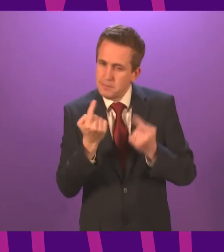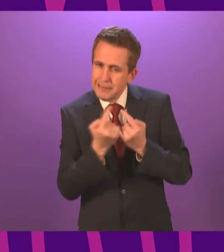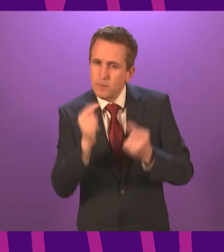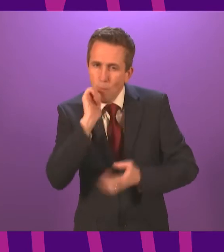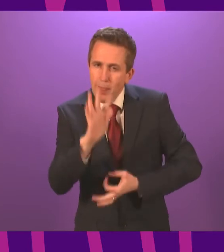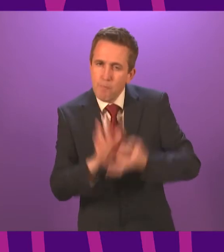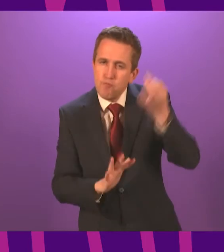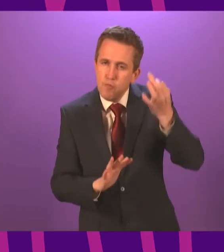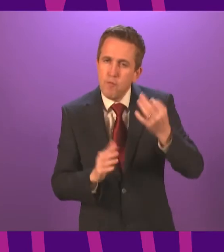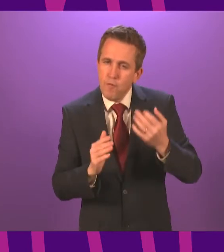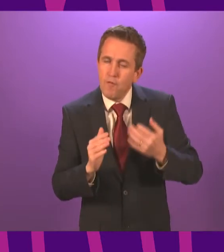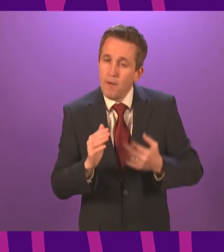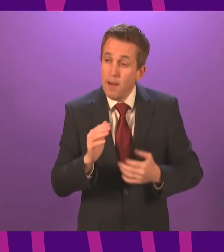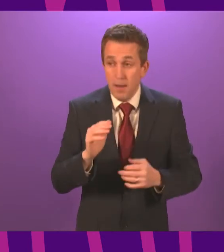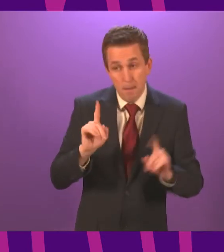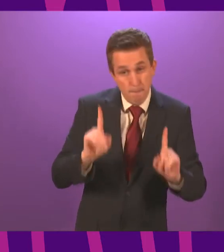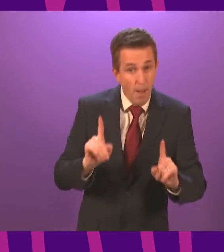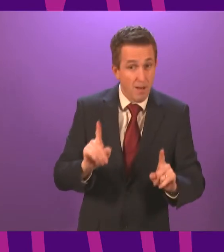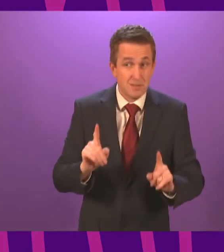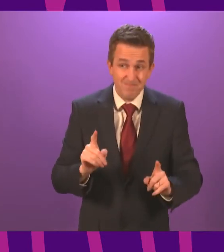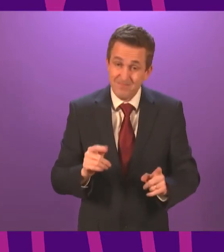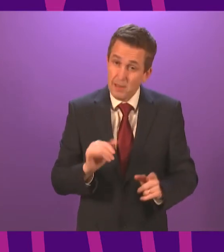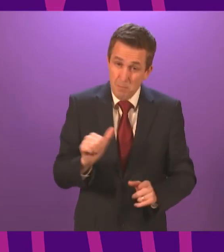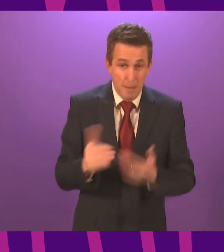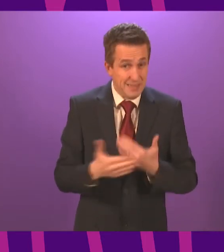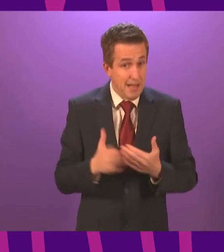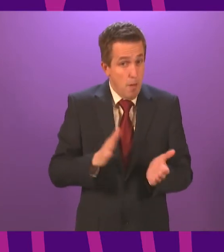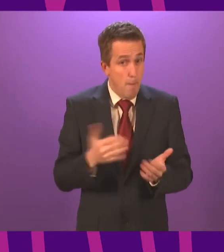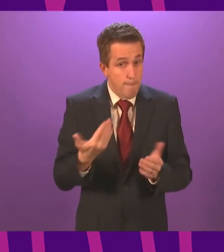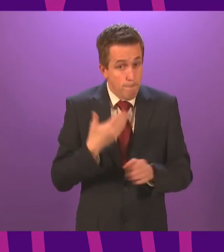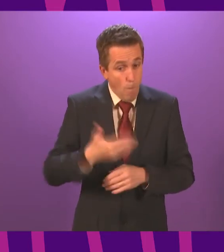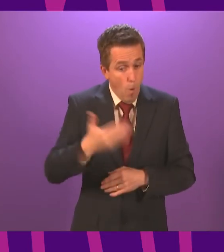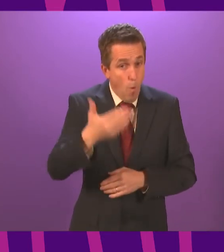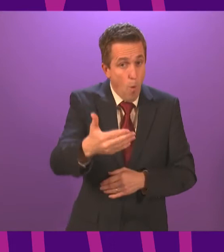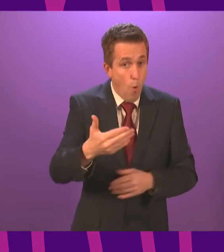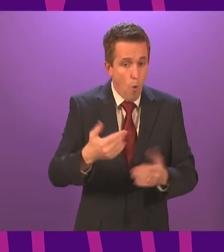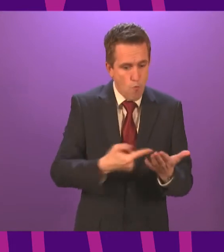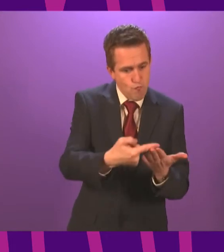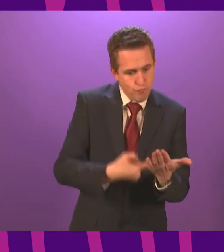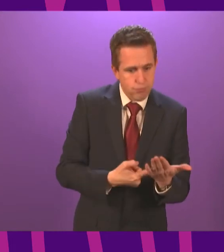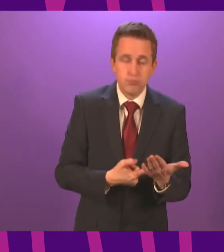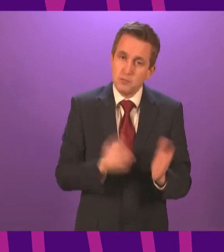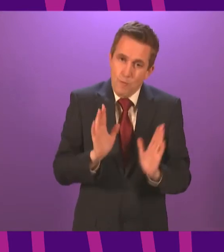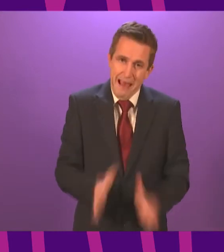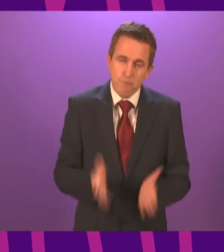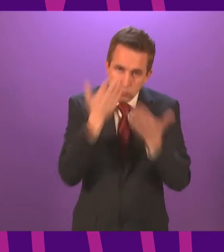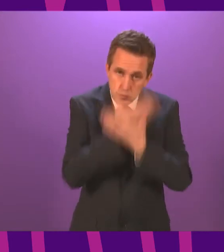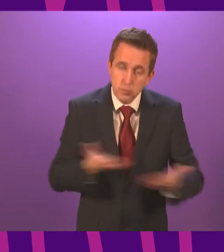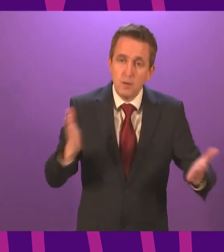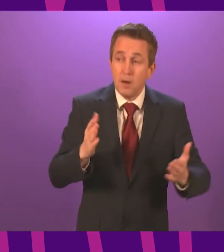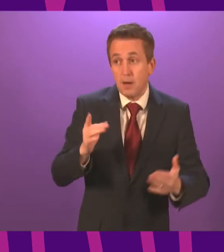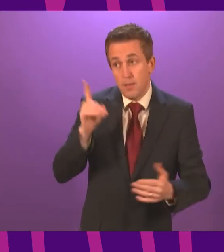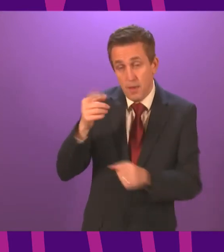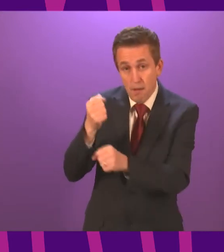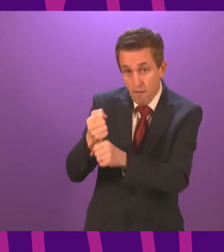we may well have months longer to endure some restrictions, as well as social and economic hardship. And the need for